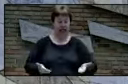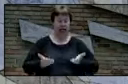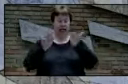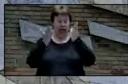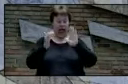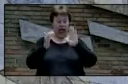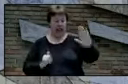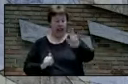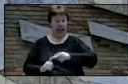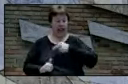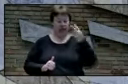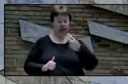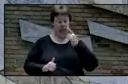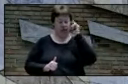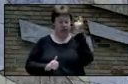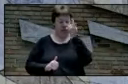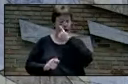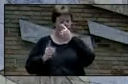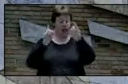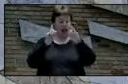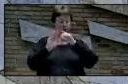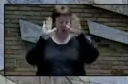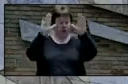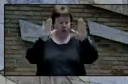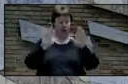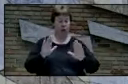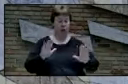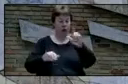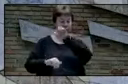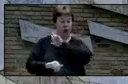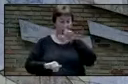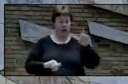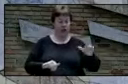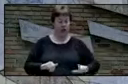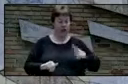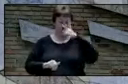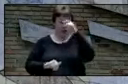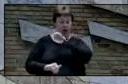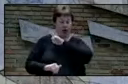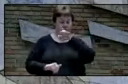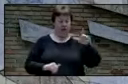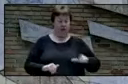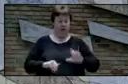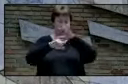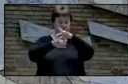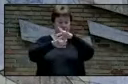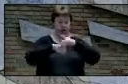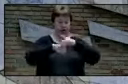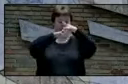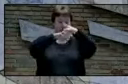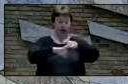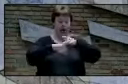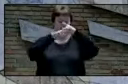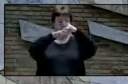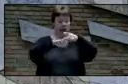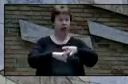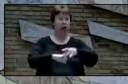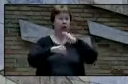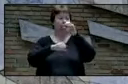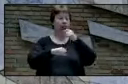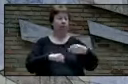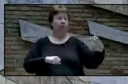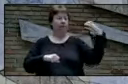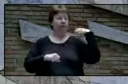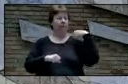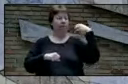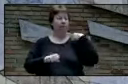sea, lift up your eyes to the wonders of the Lord. For the Lord of the